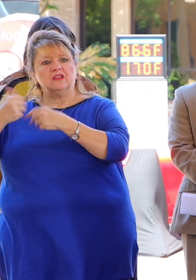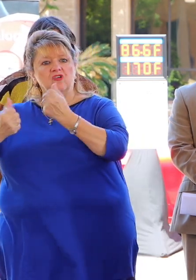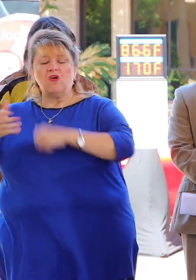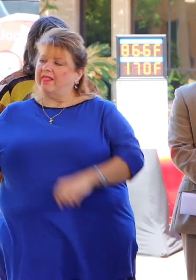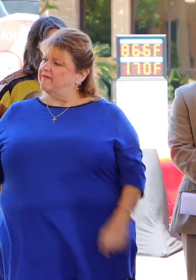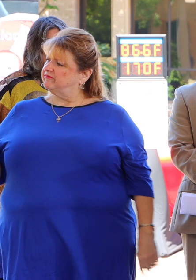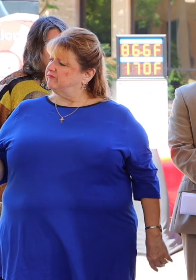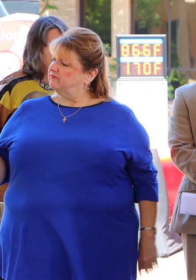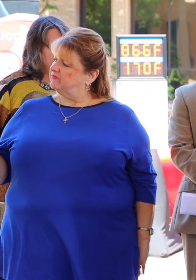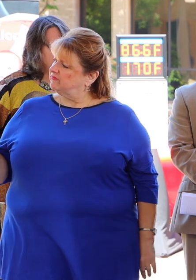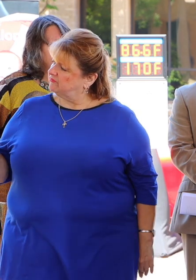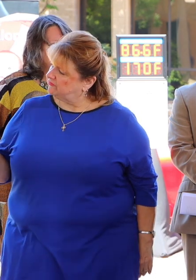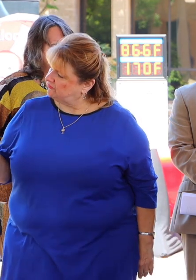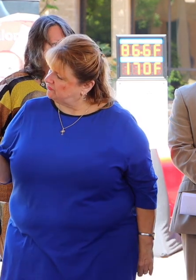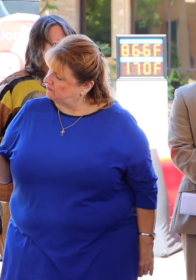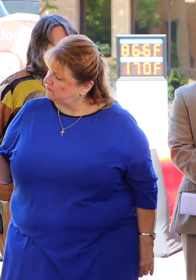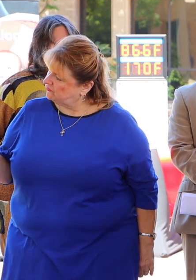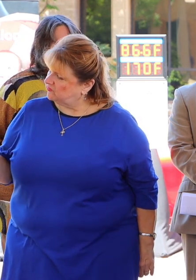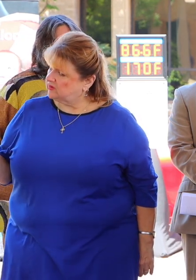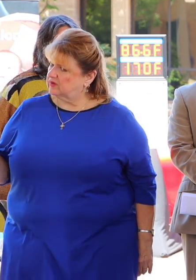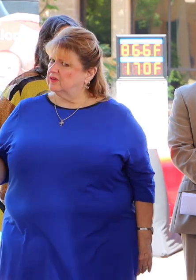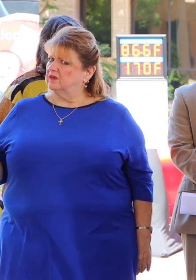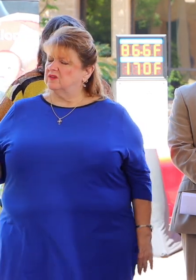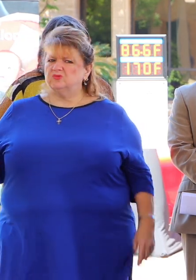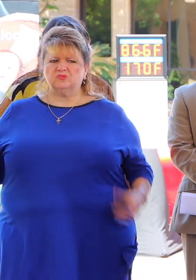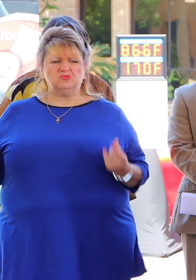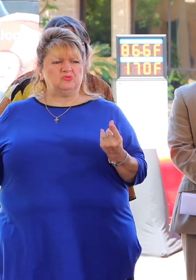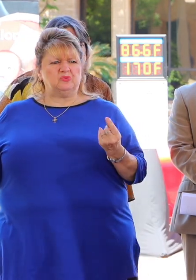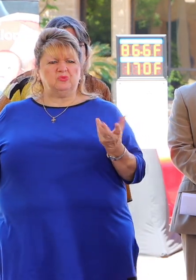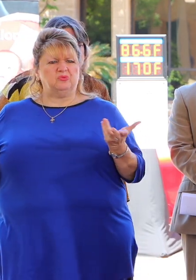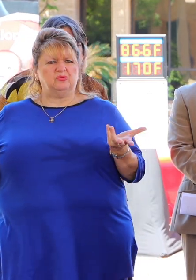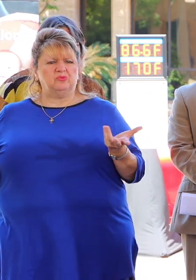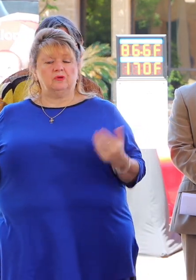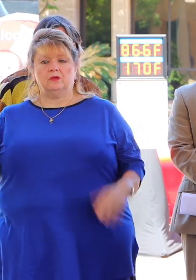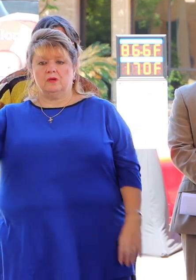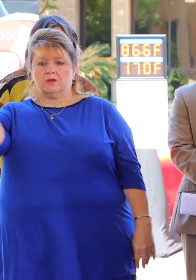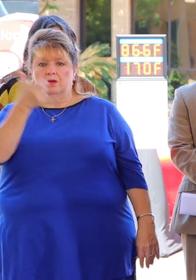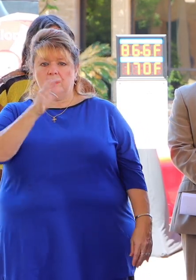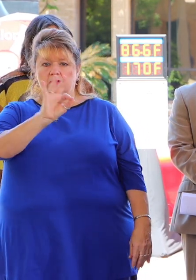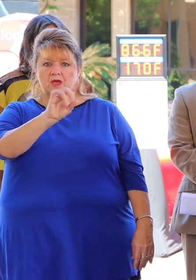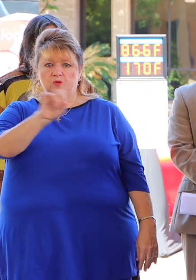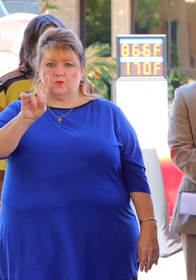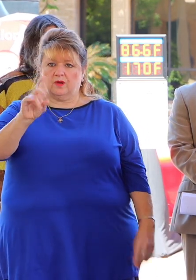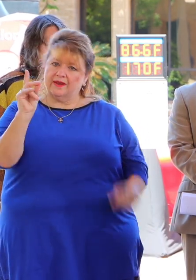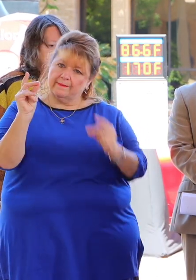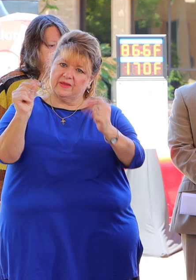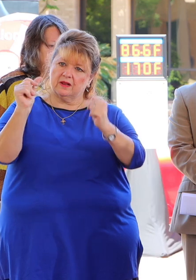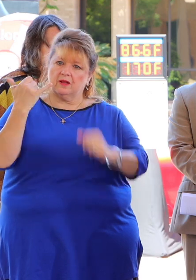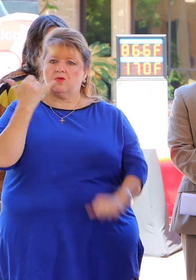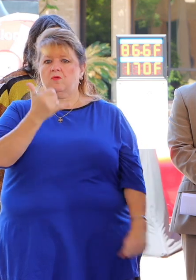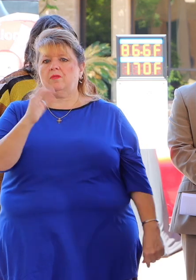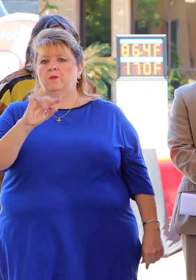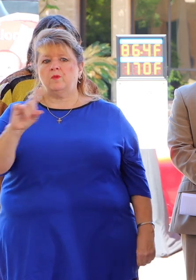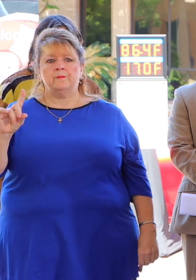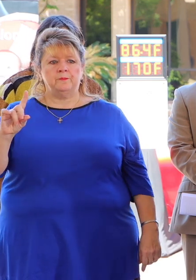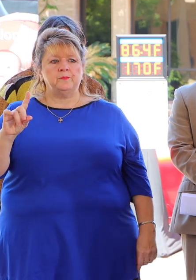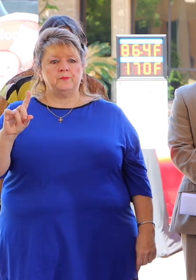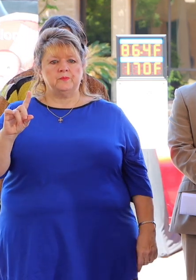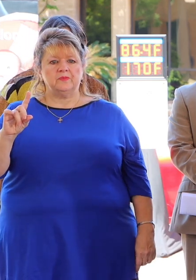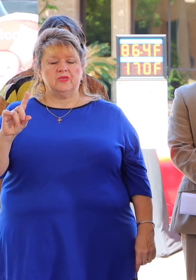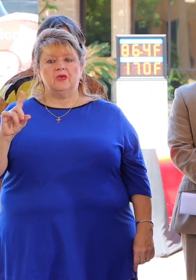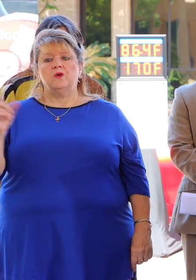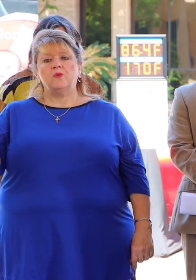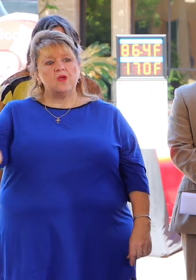vehicle, please dial 911 immediately to report the incident. Let's all play our part in making